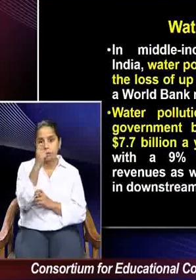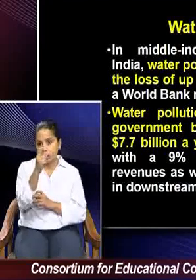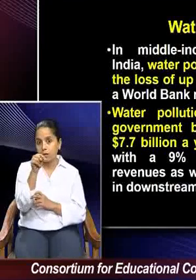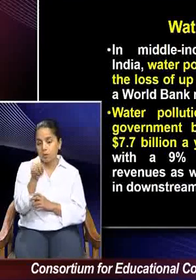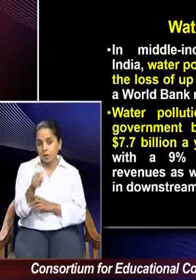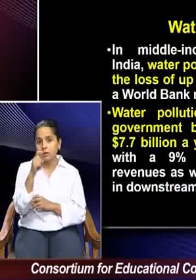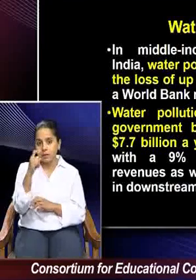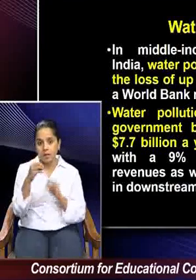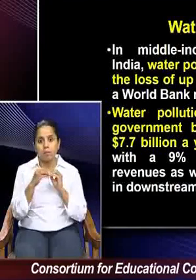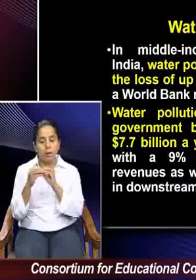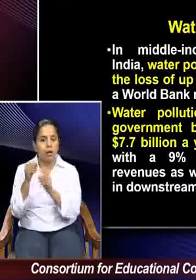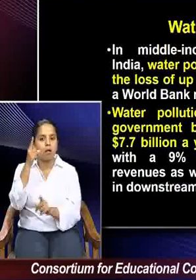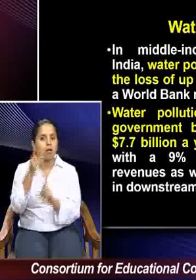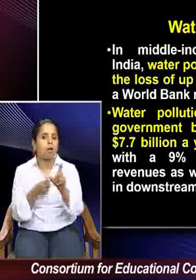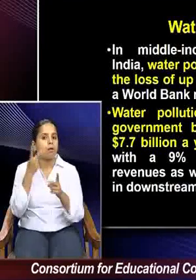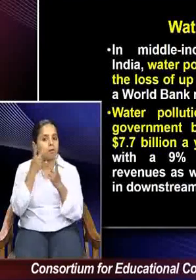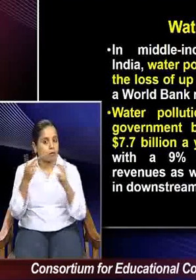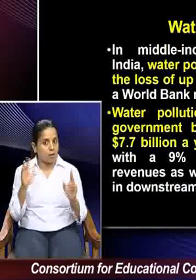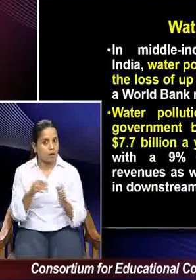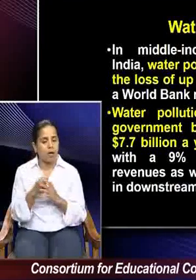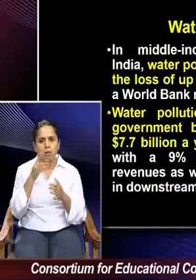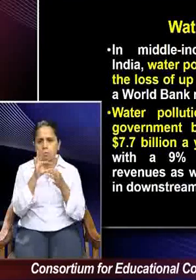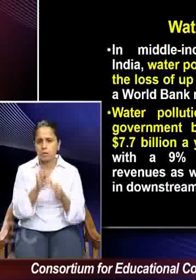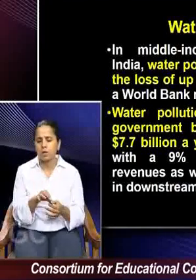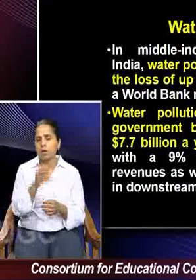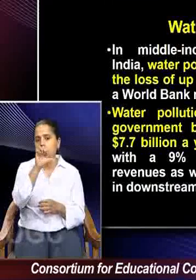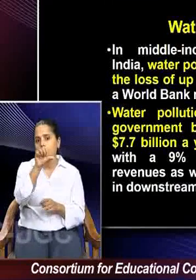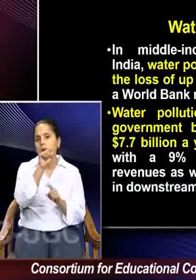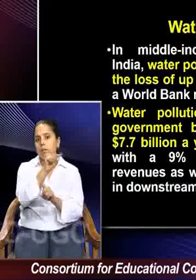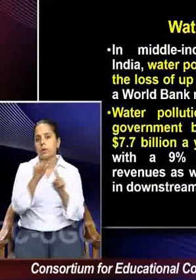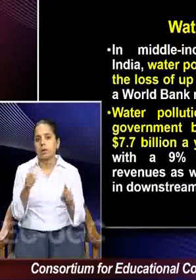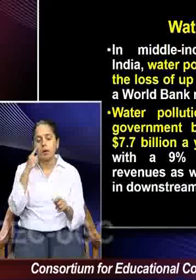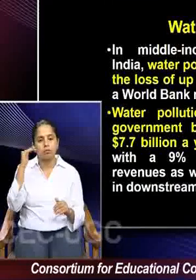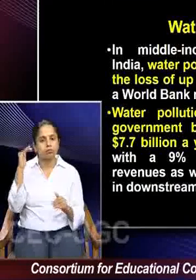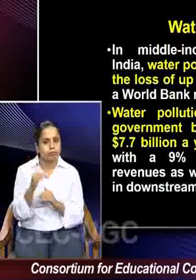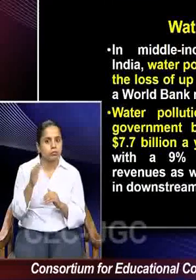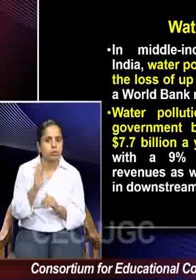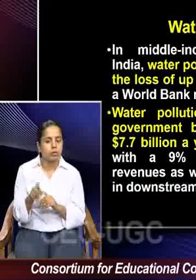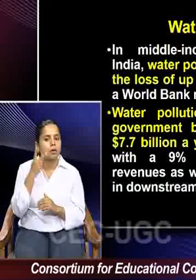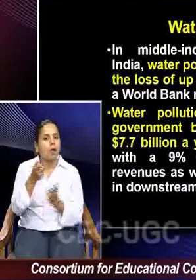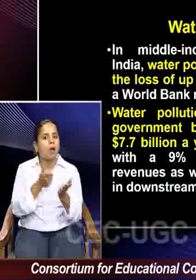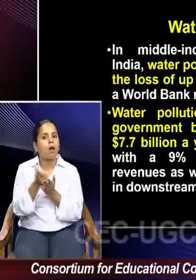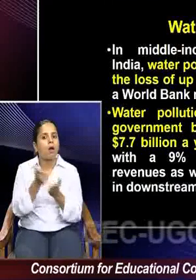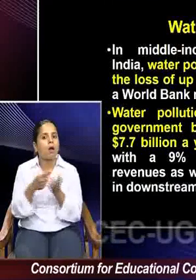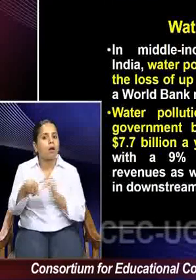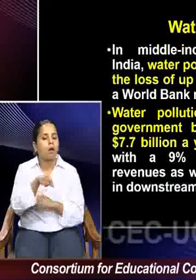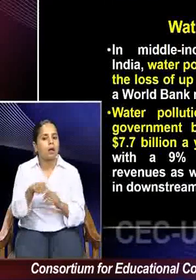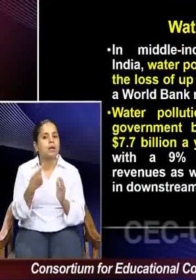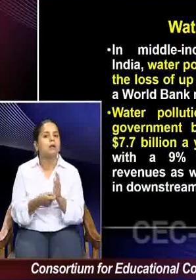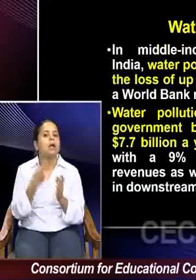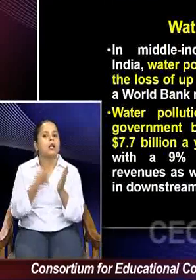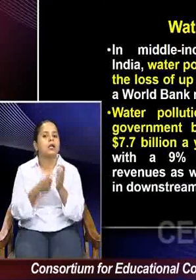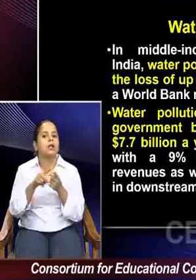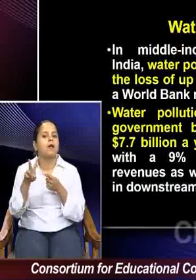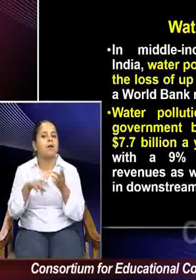$7.7 billion a year. And it is associated with 9% drop in agriculture revenue, as well as 16%